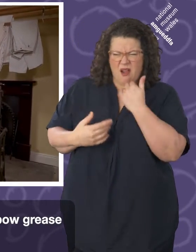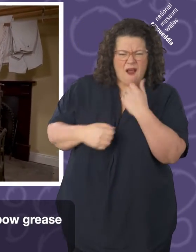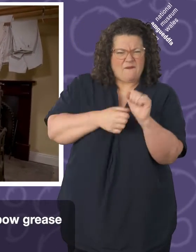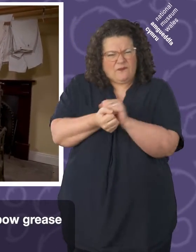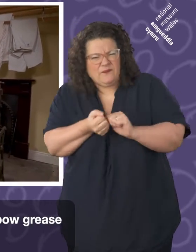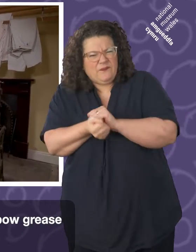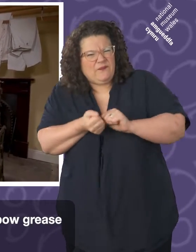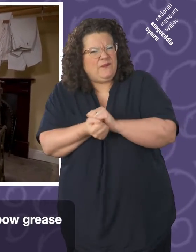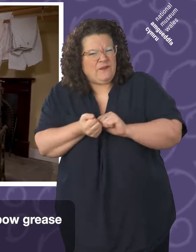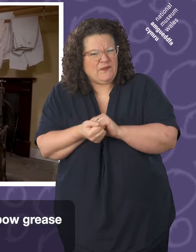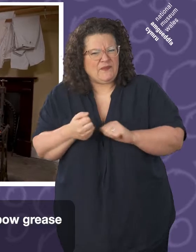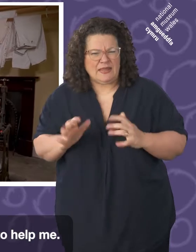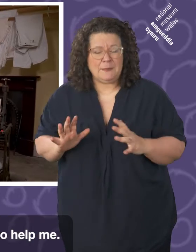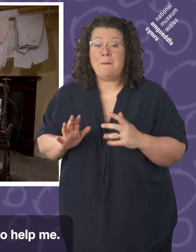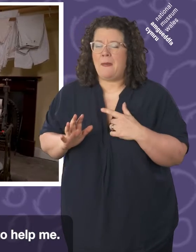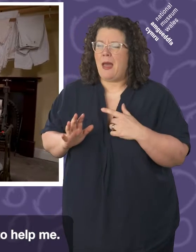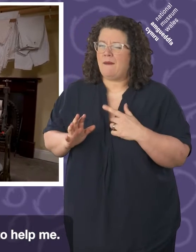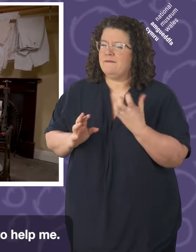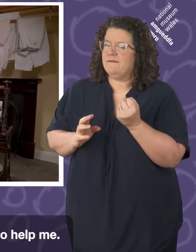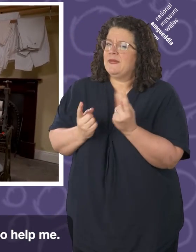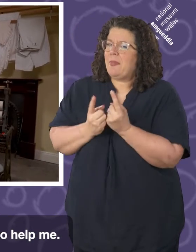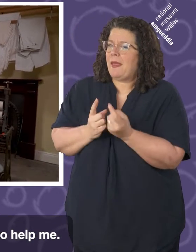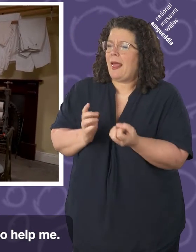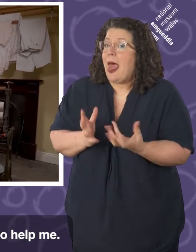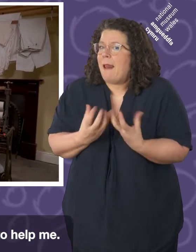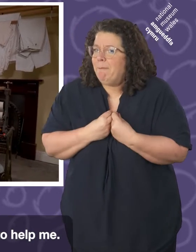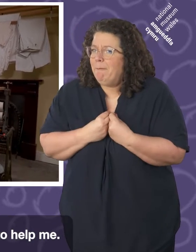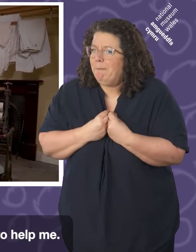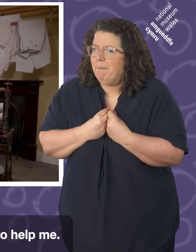to wash. I've got something to help me.